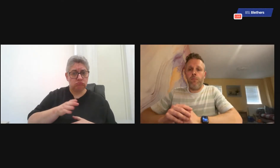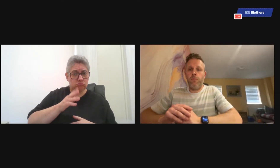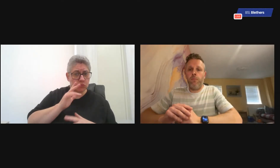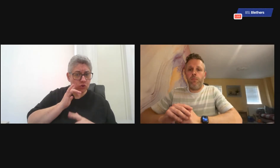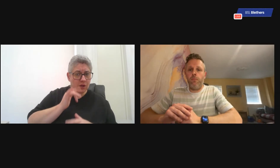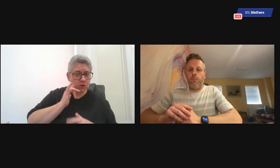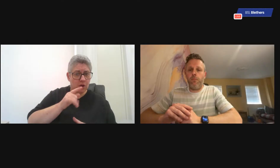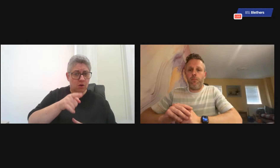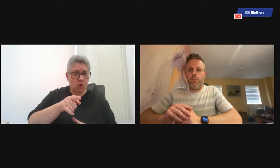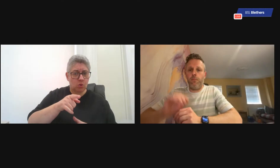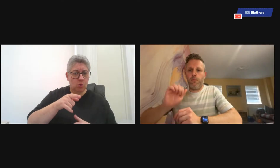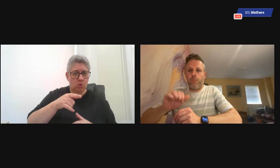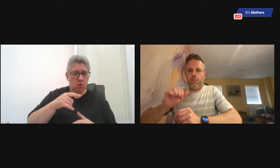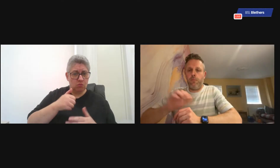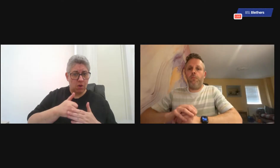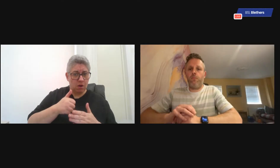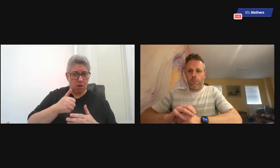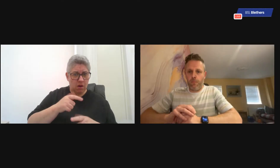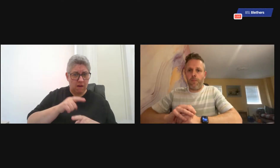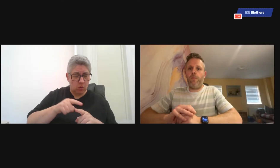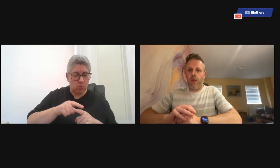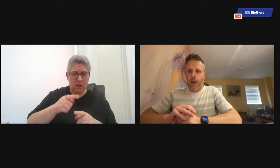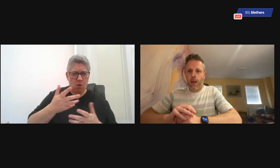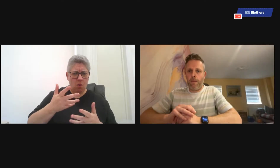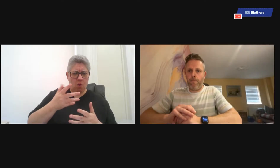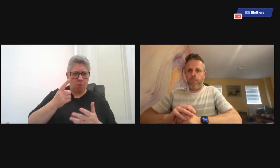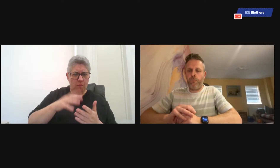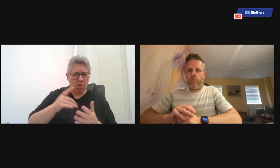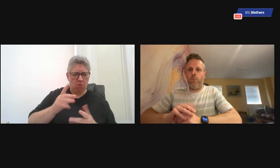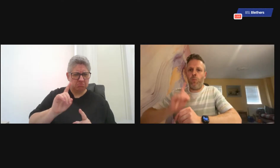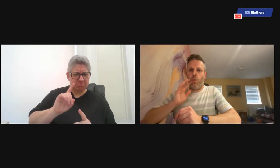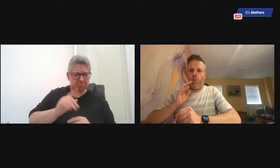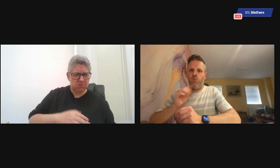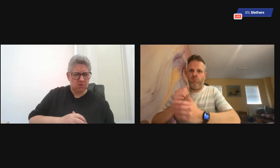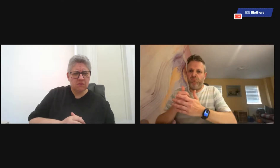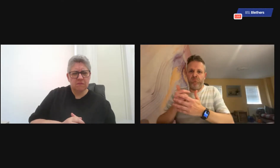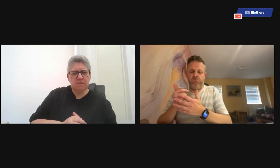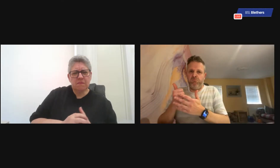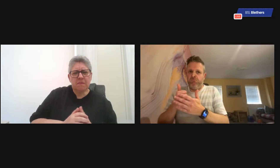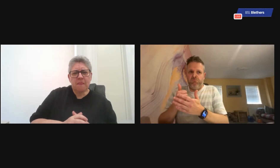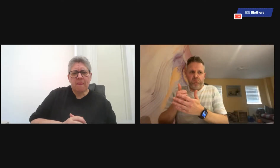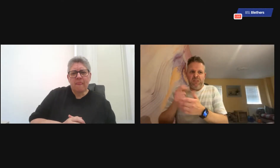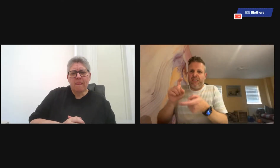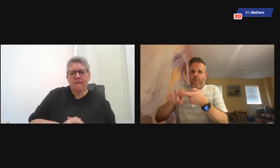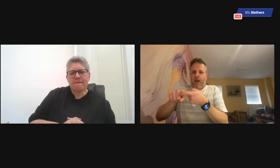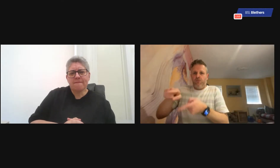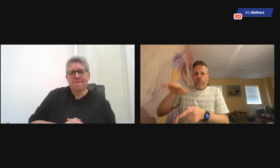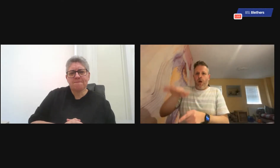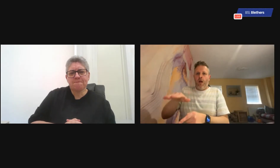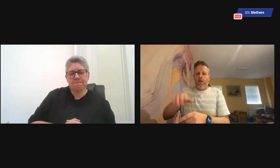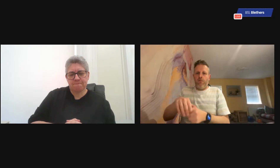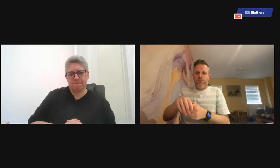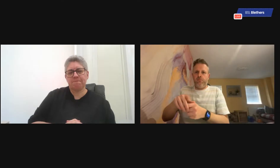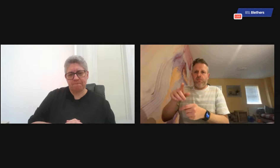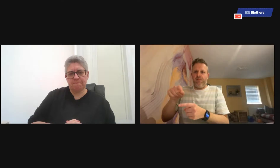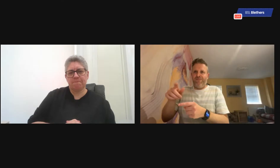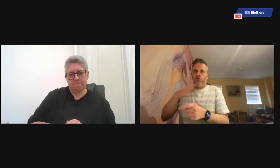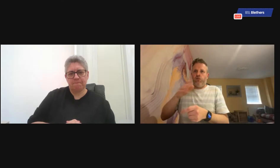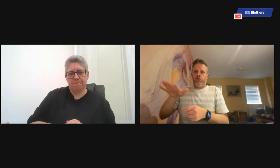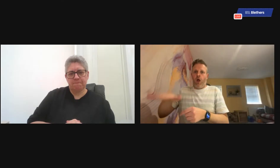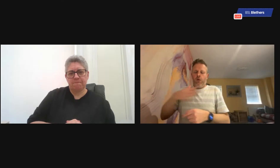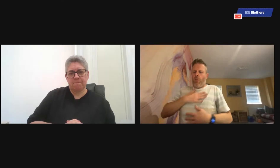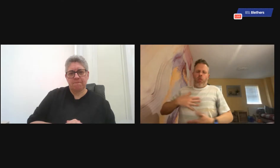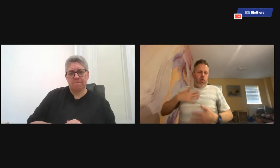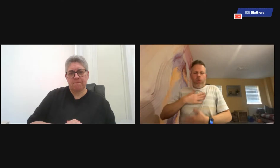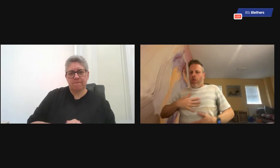maybe they come to stay, then perhaps a social worker comes and checks if everything's going all right. Do they come like on a weekly basis, or what